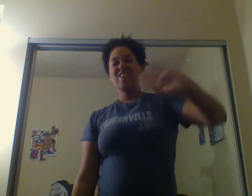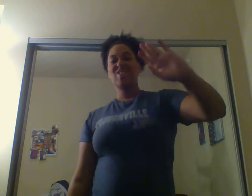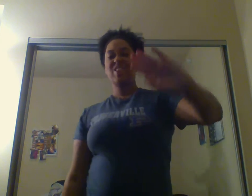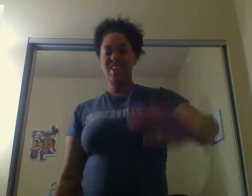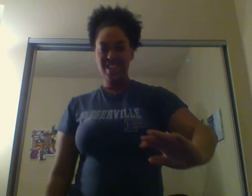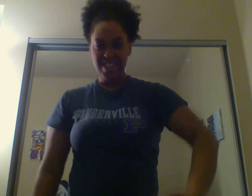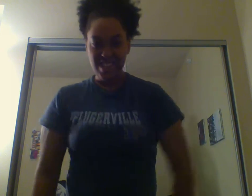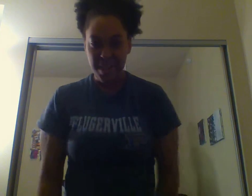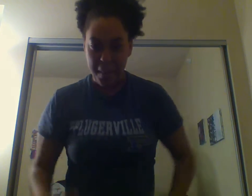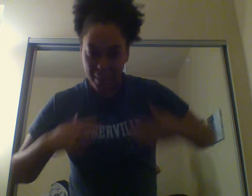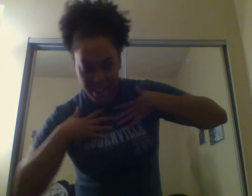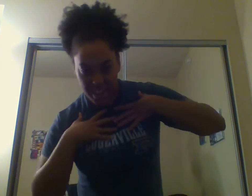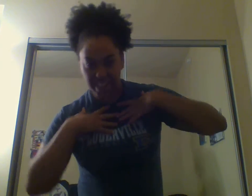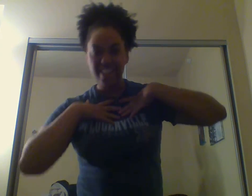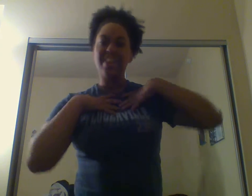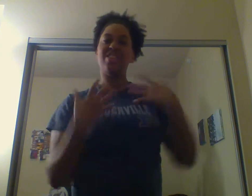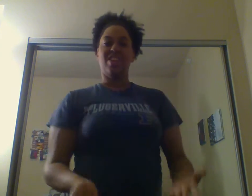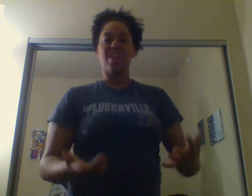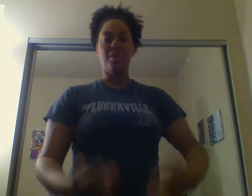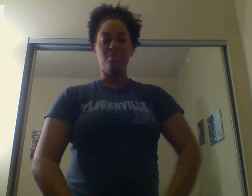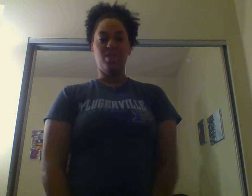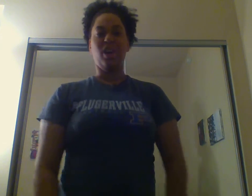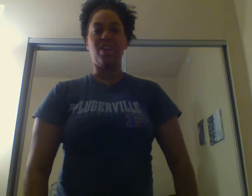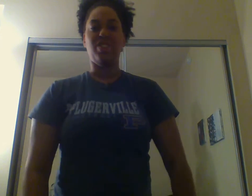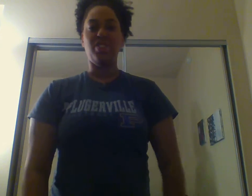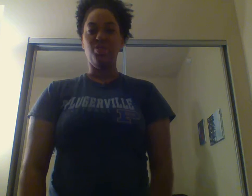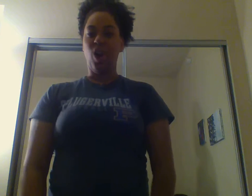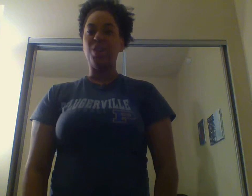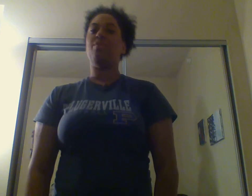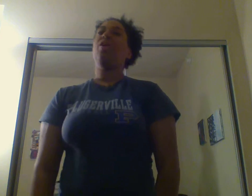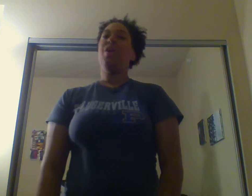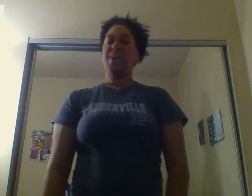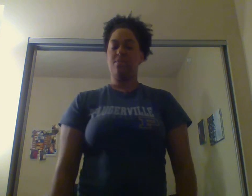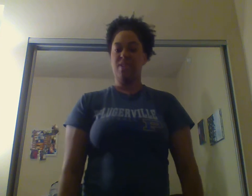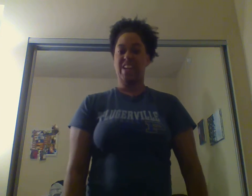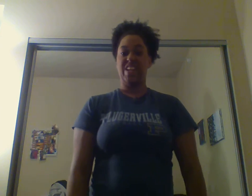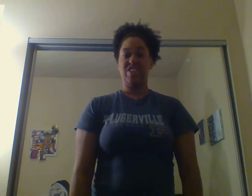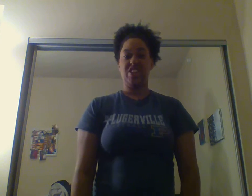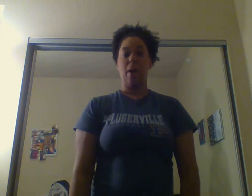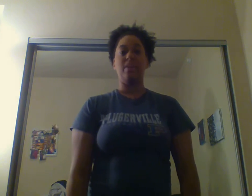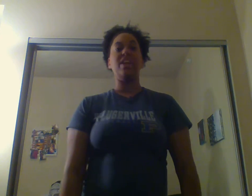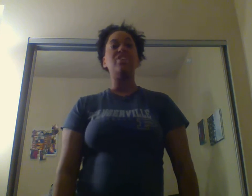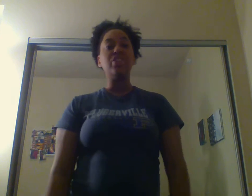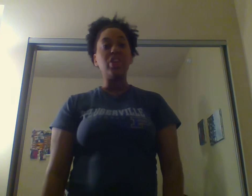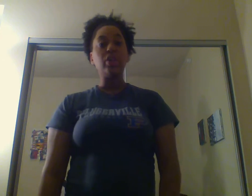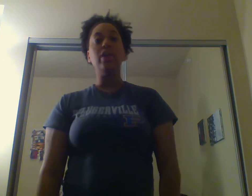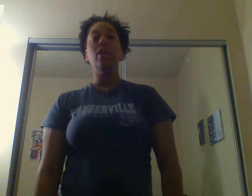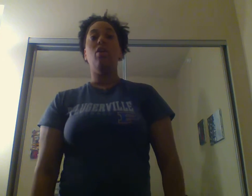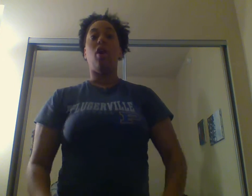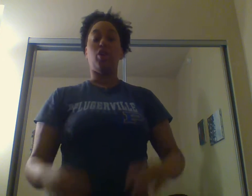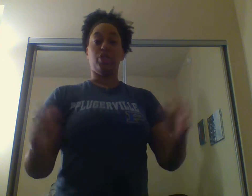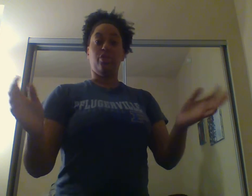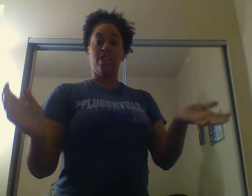Hi, Jody and Jessa. Mike Kayla here. Today I will be talking to you all about communication accommodation theory, also known as